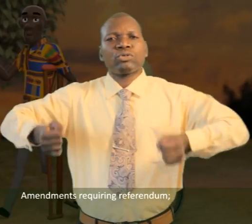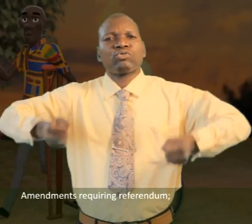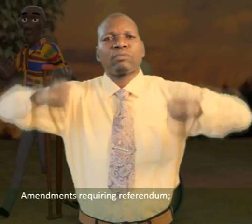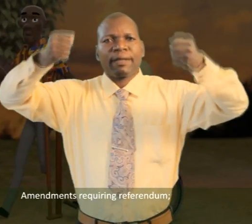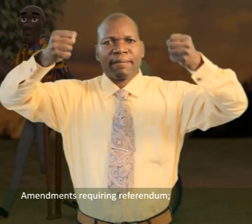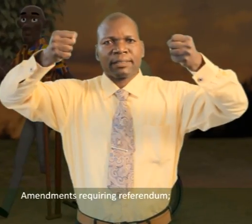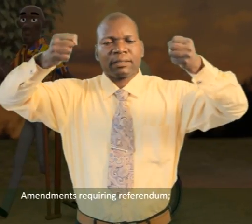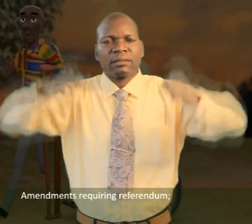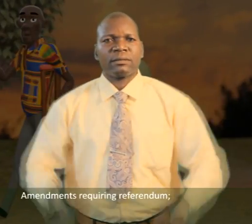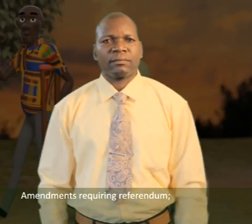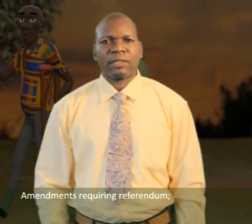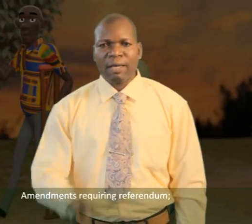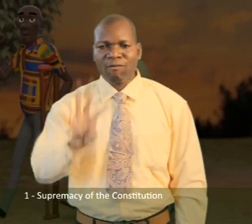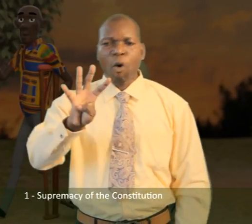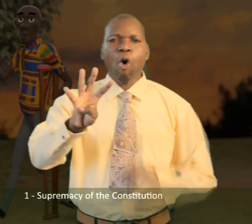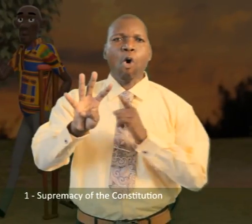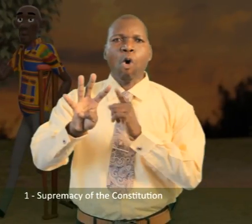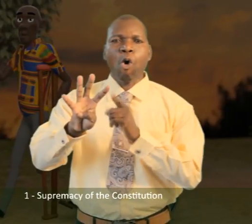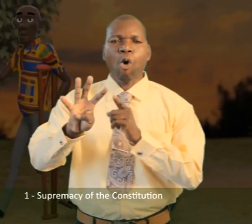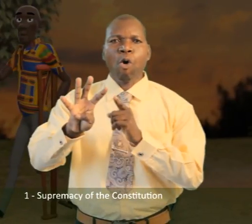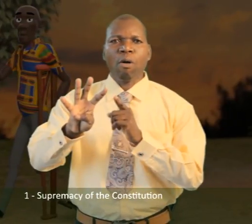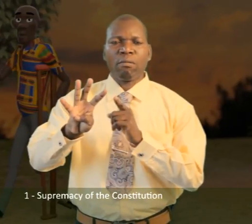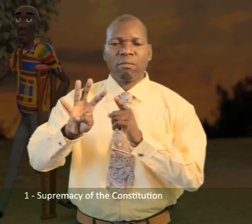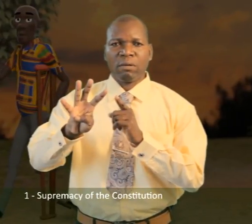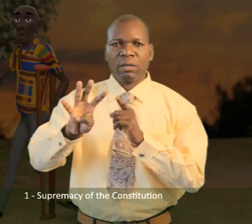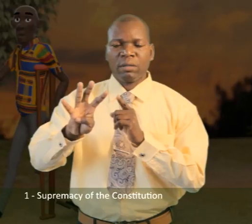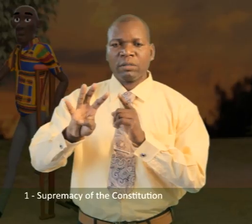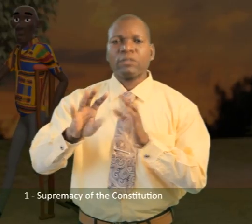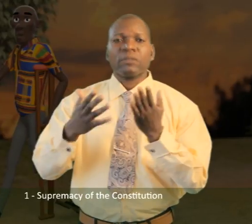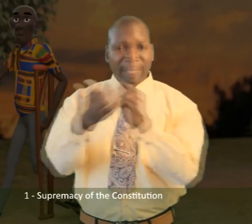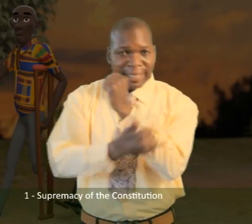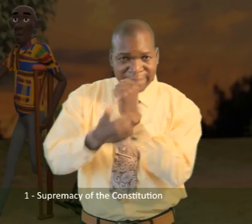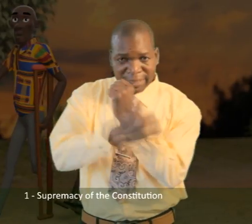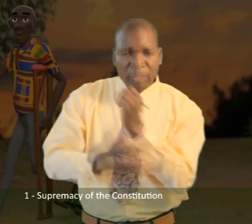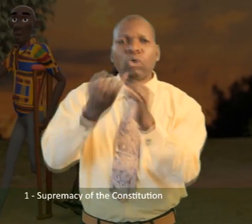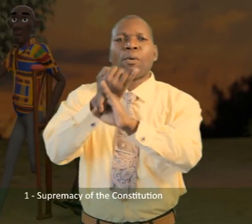requiring referendum. 1. Supremacy of the Constitution. 4.